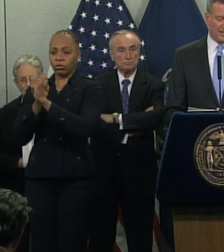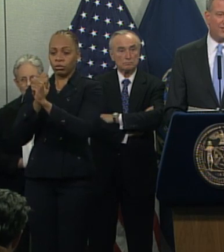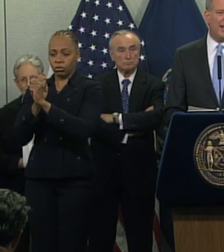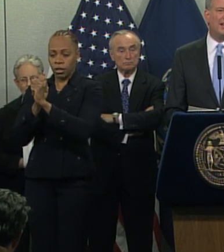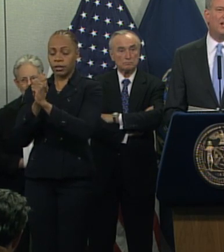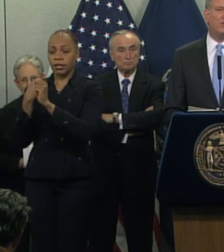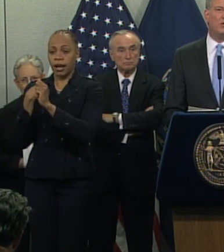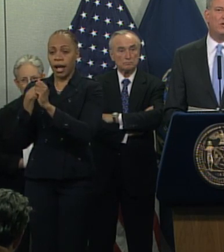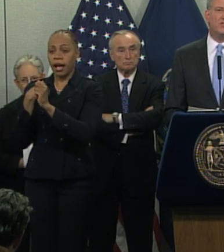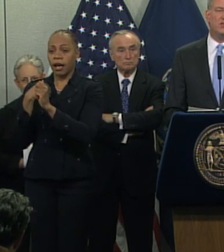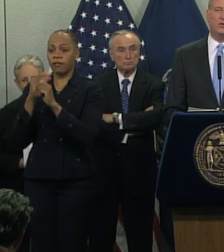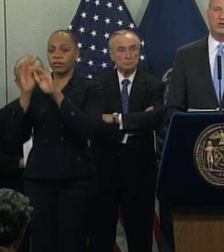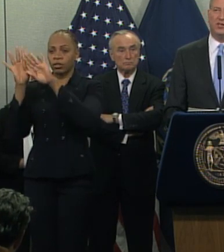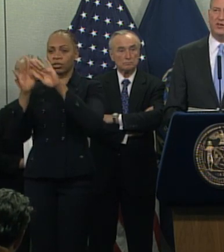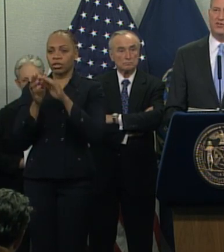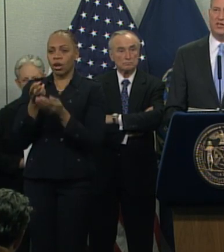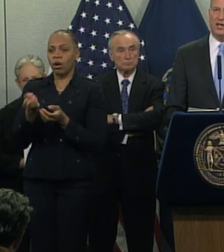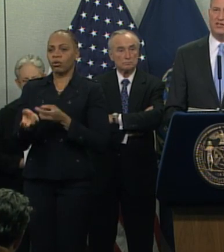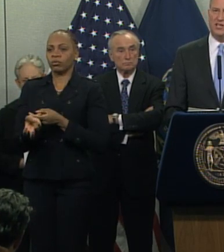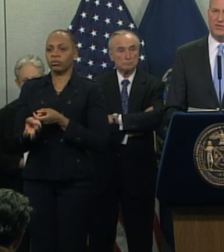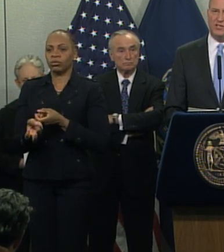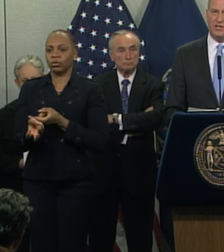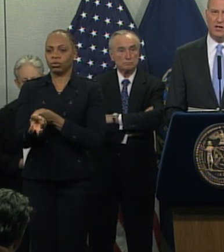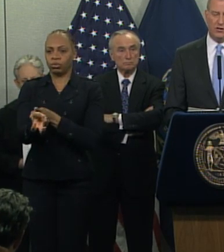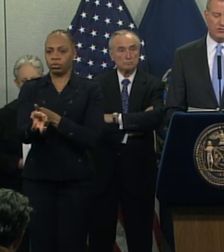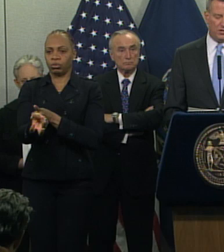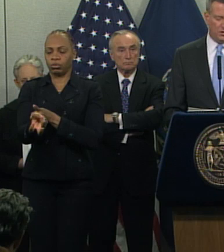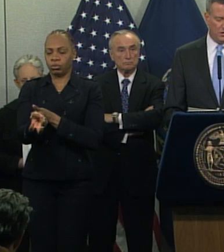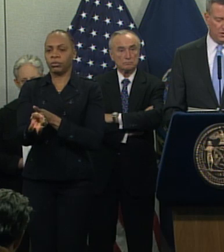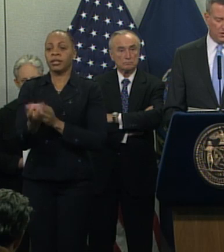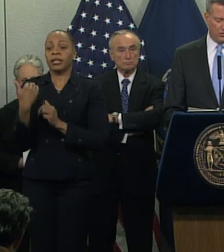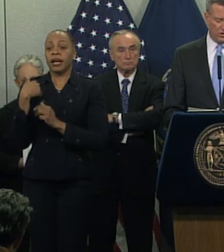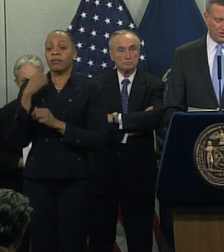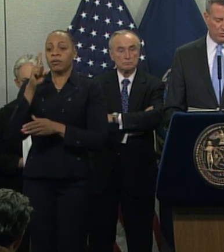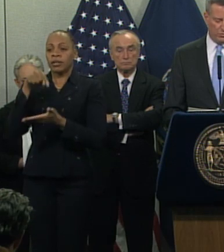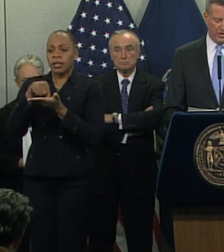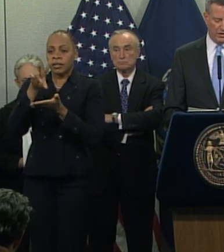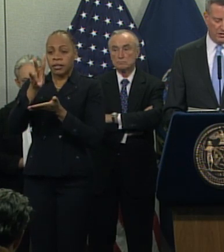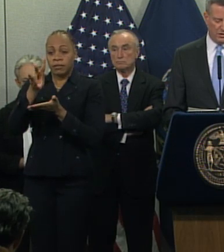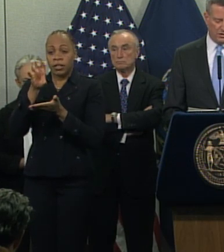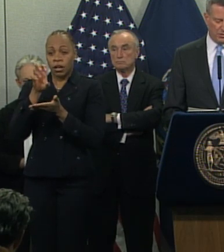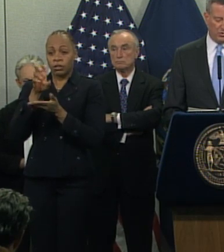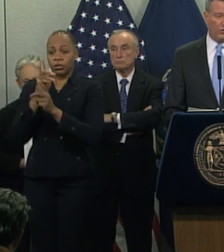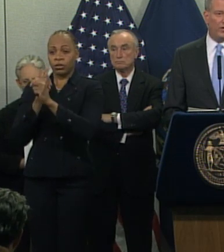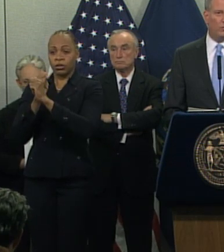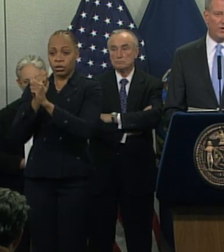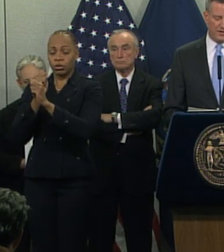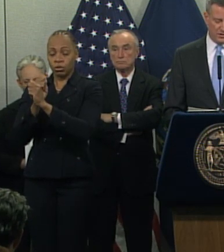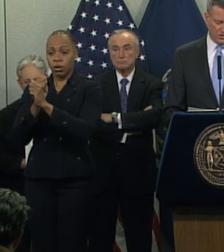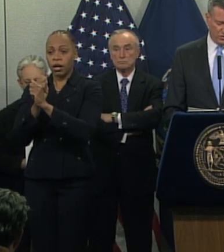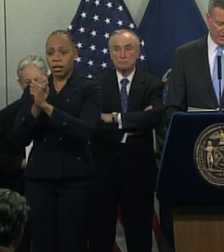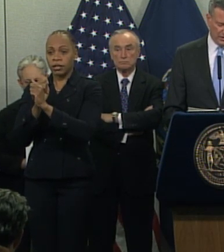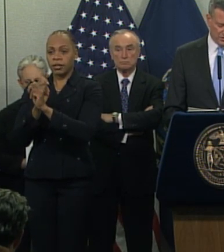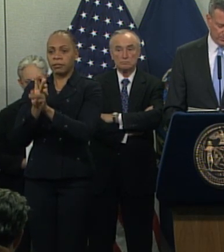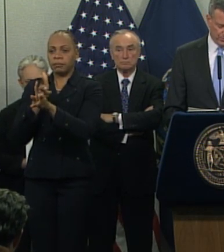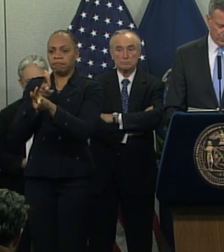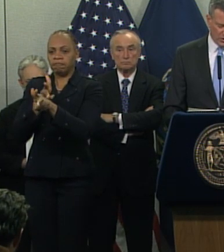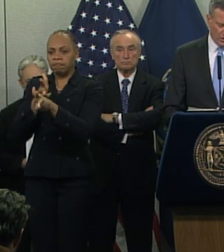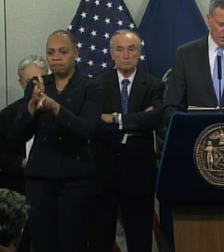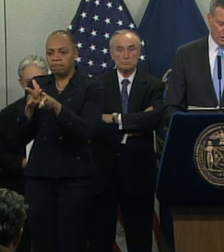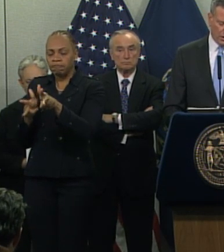minute we get to that level of snow accumulation, again, 1,700 trucks will be deployed with snow